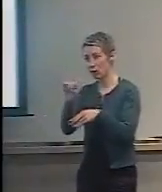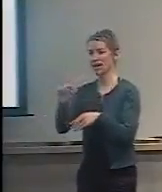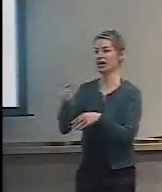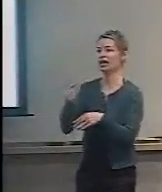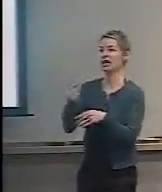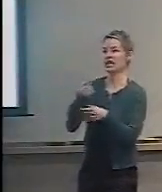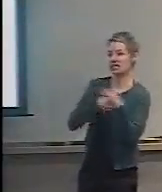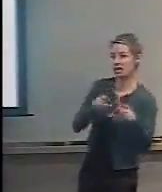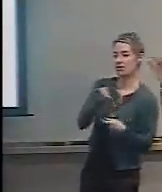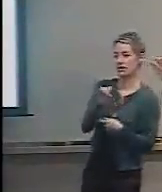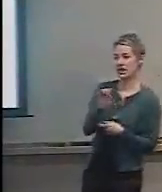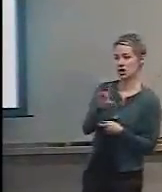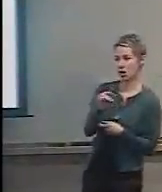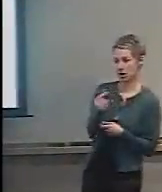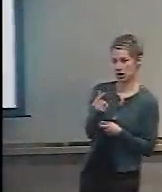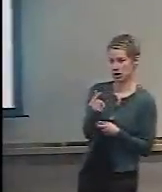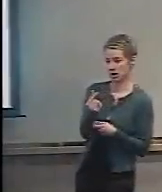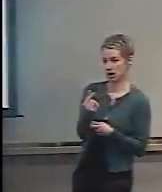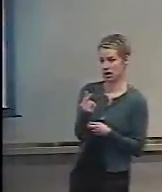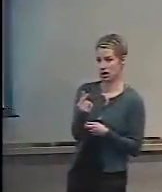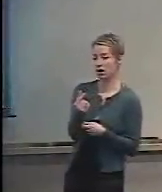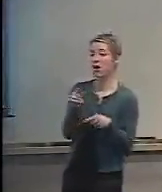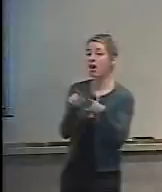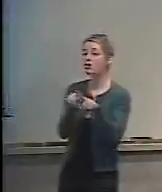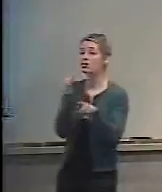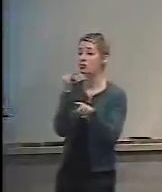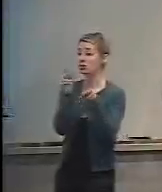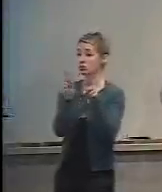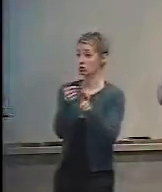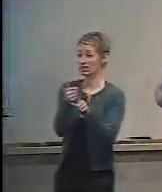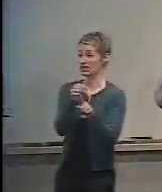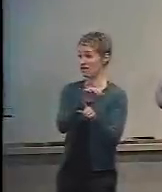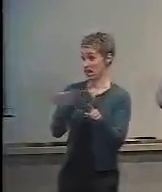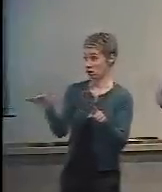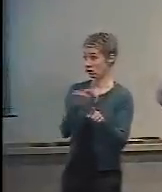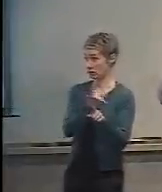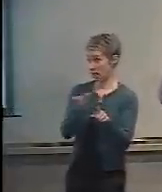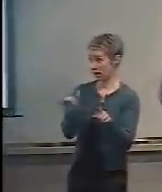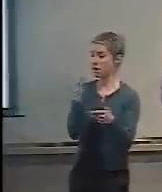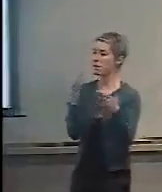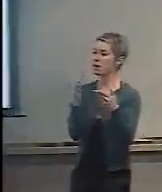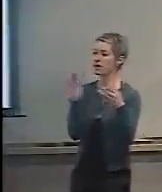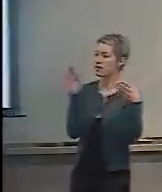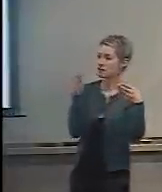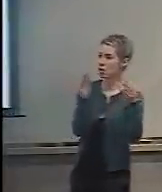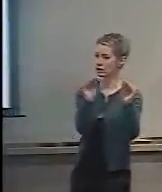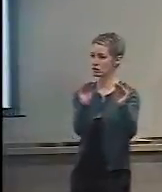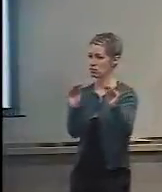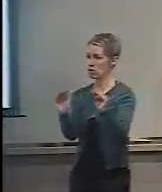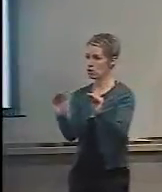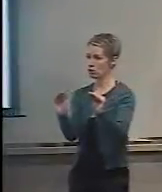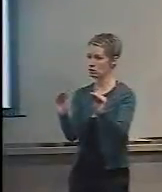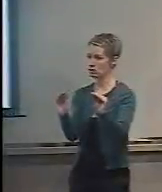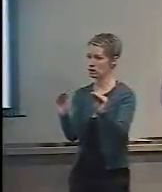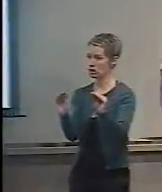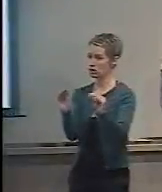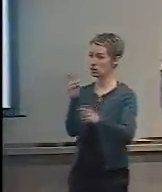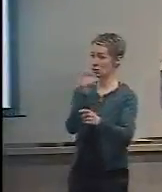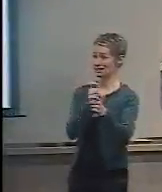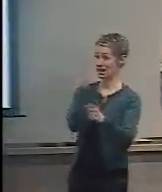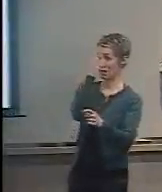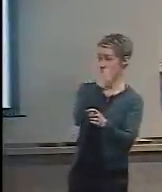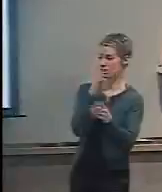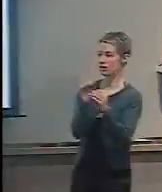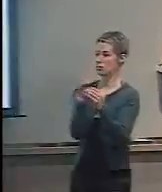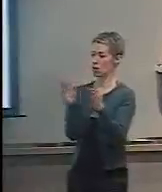Also, if they're finger spelling, then you might want to make the focus move from the face to a little bit more